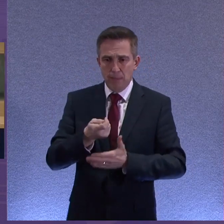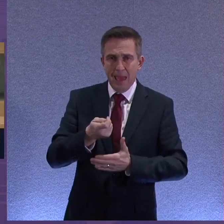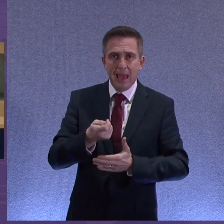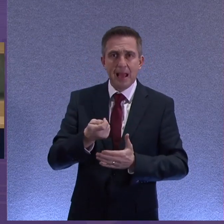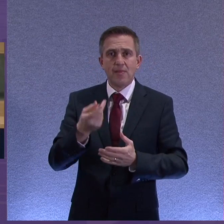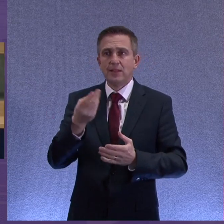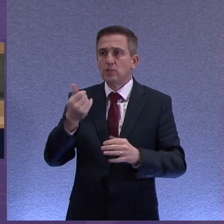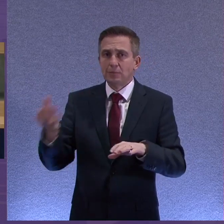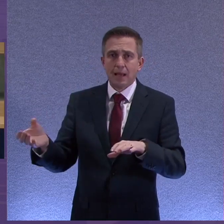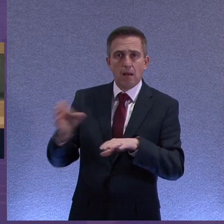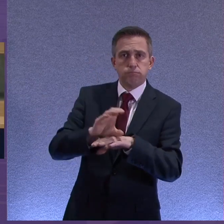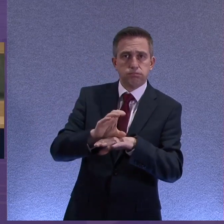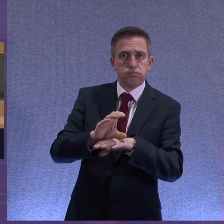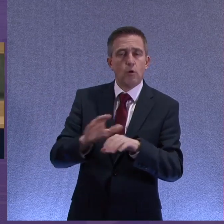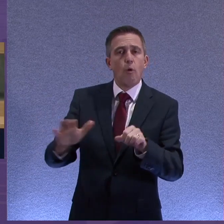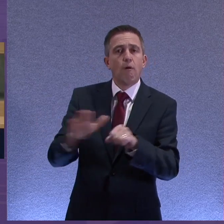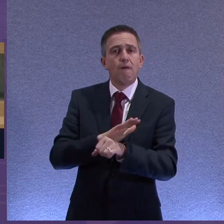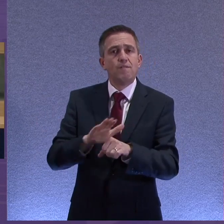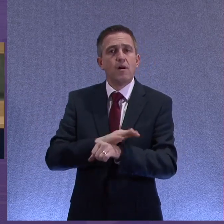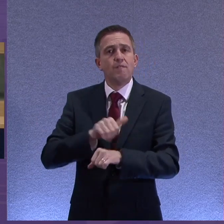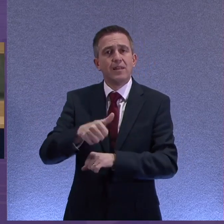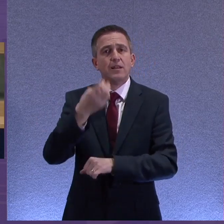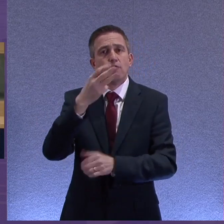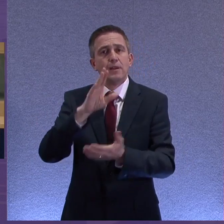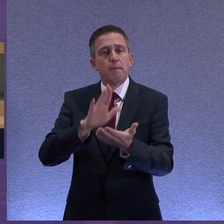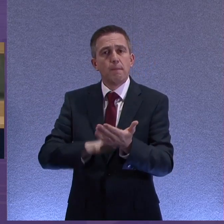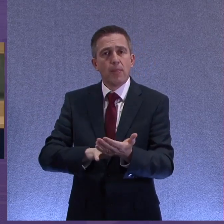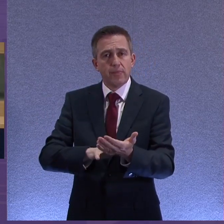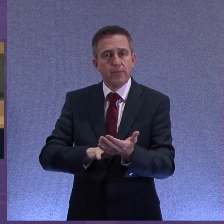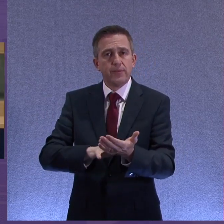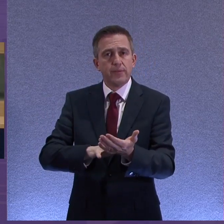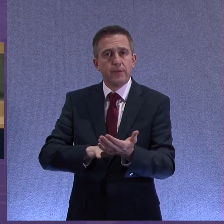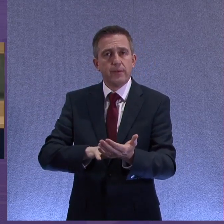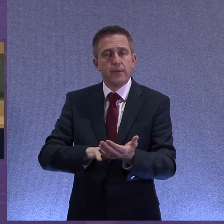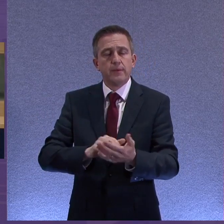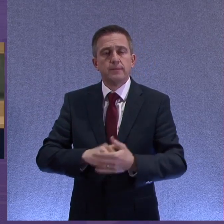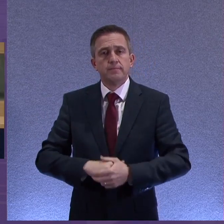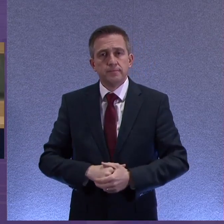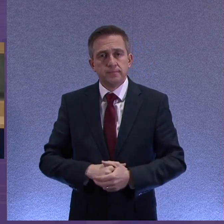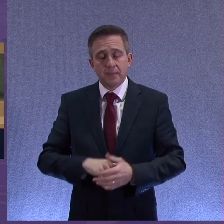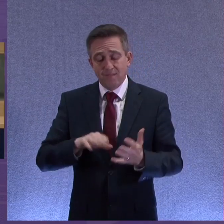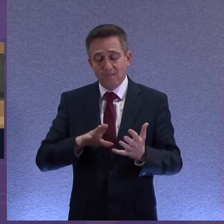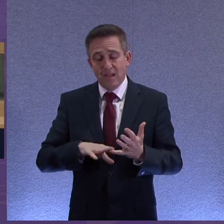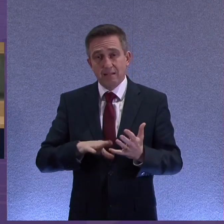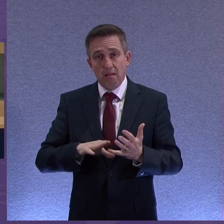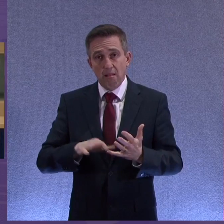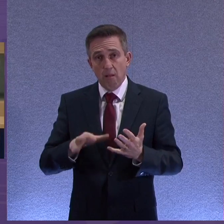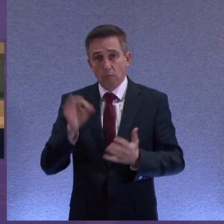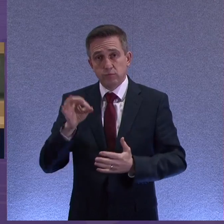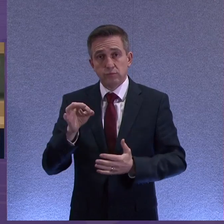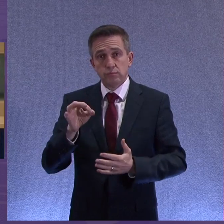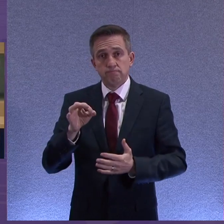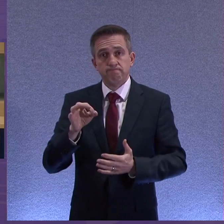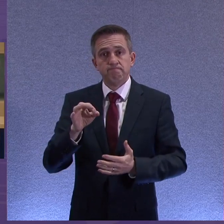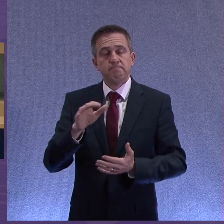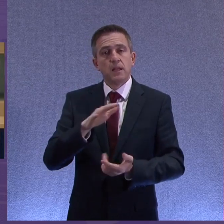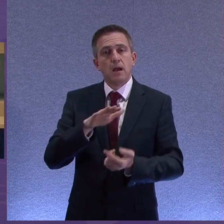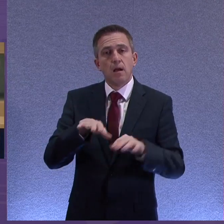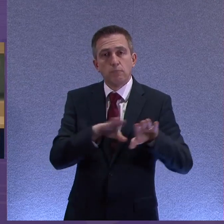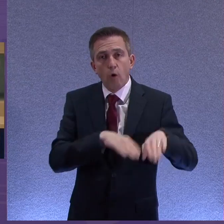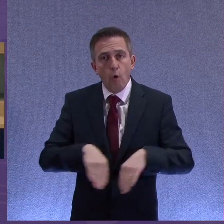or waived for the next 3 months, with the option to renew. And finally, a universal restriction on